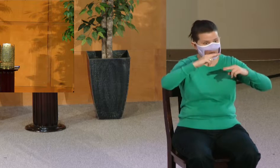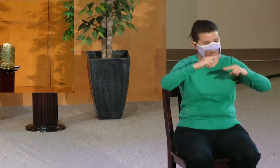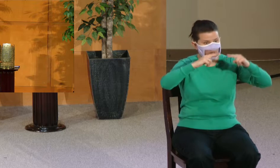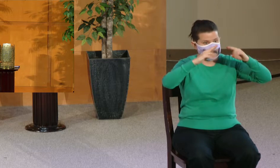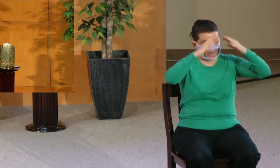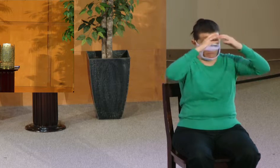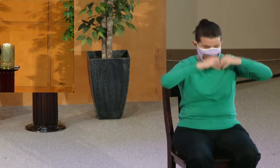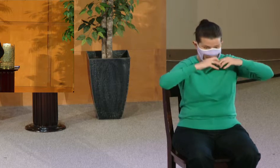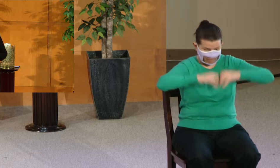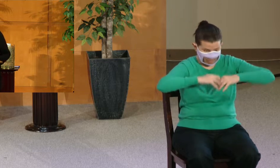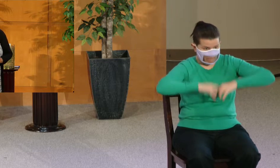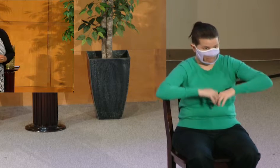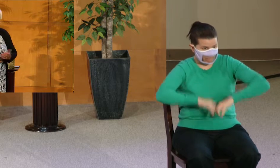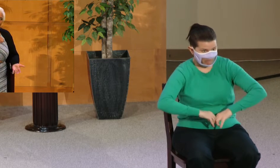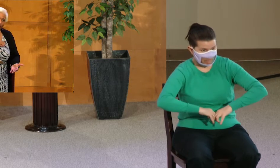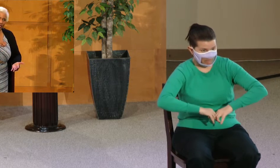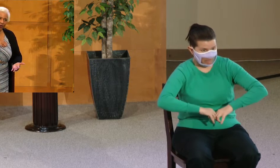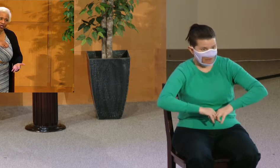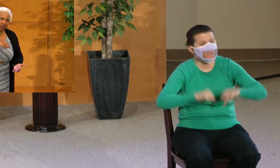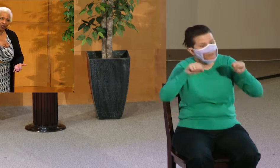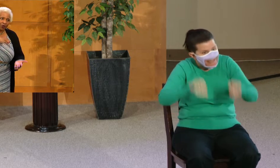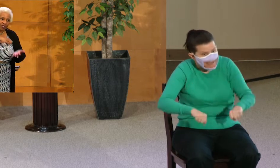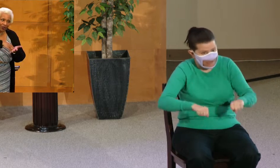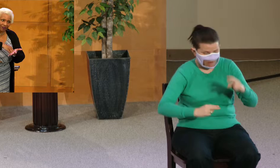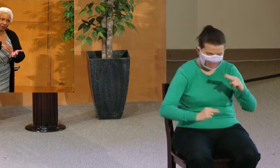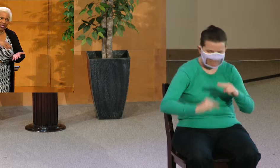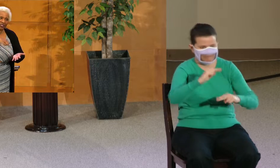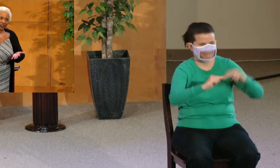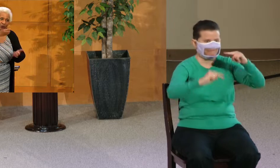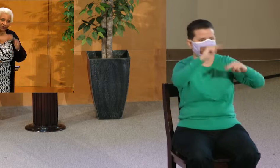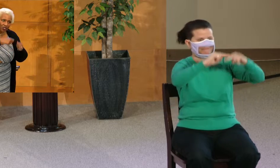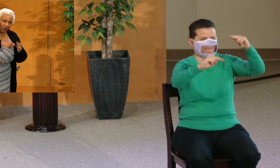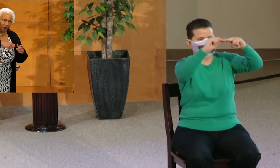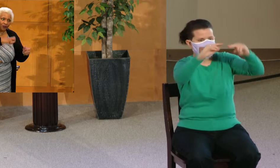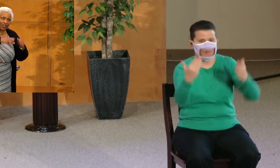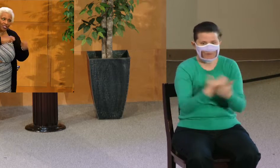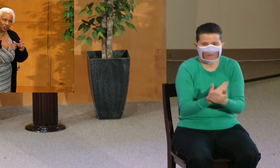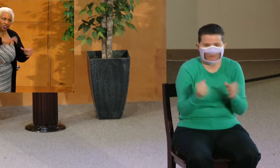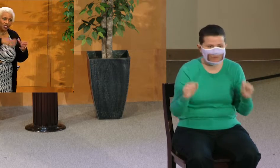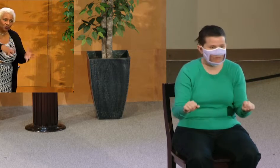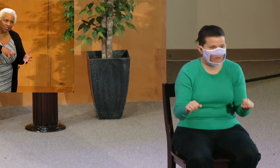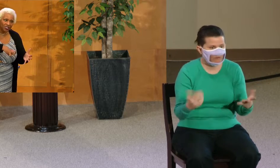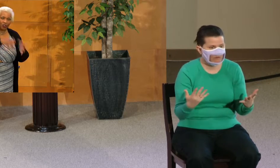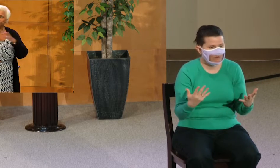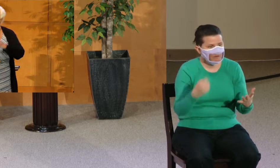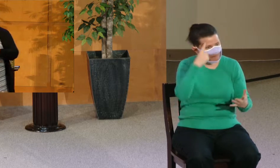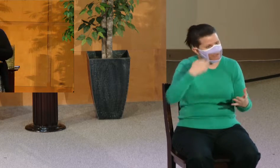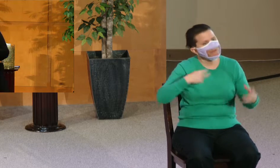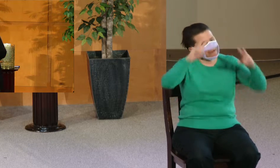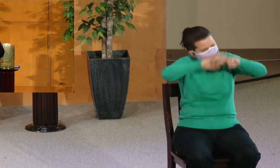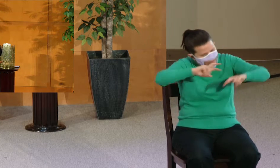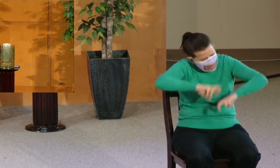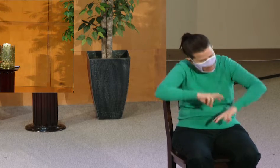reconstruction. We can't build unless we know what's going on, unless we have the plans, unless we've dug through the foundation to see what's there to